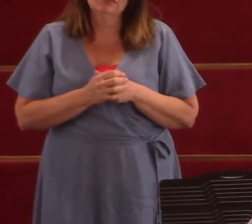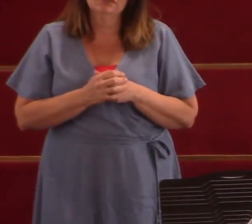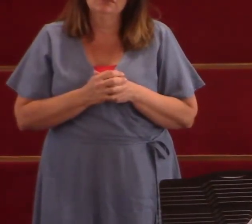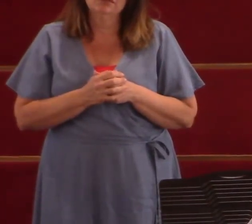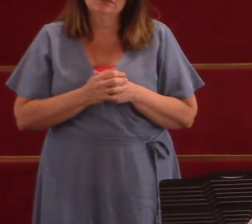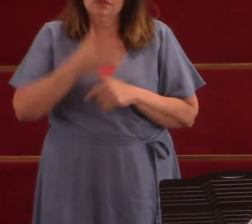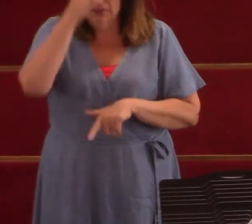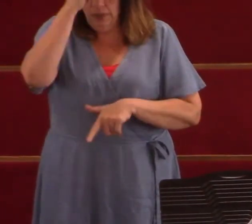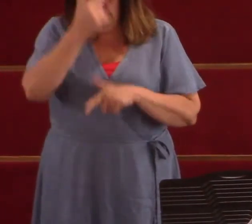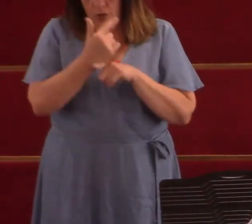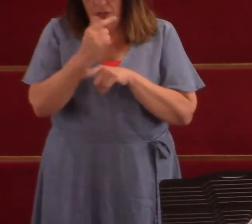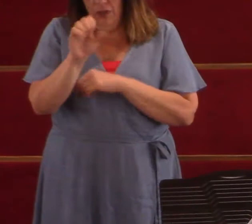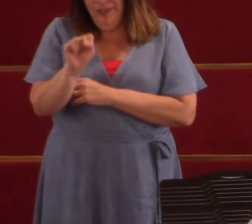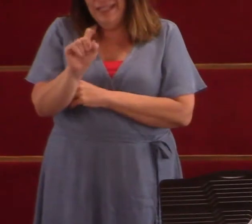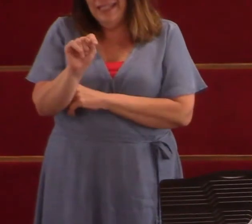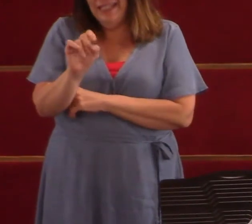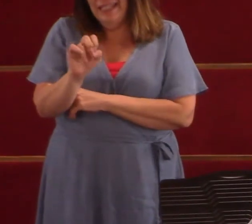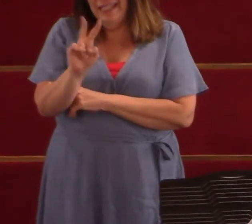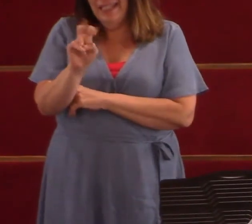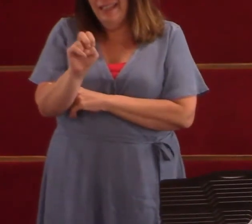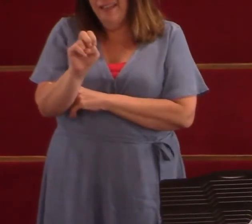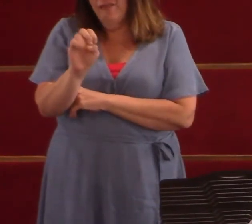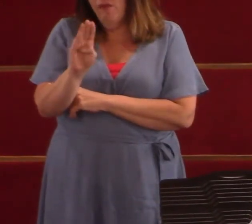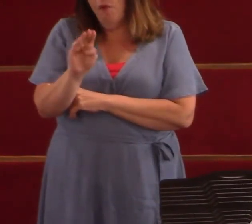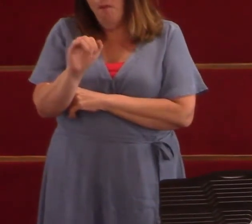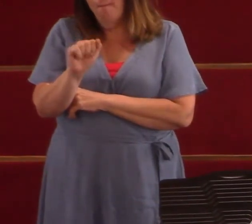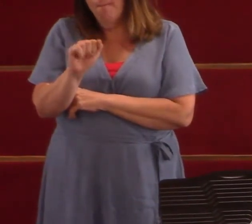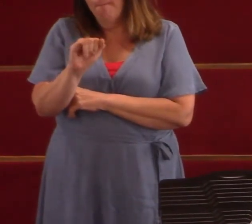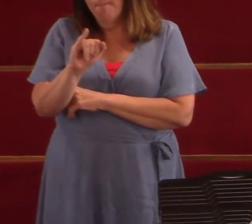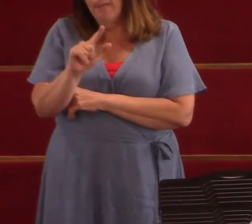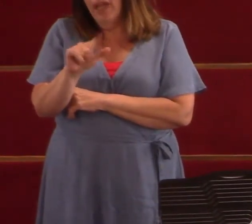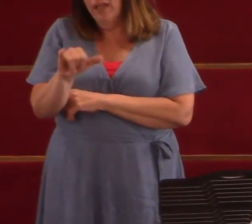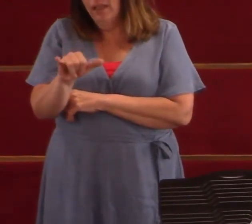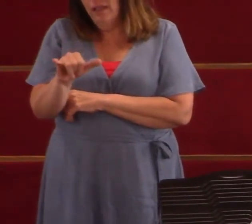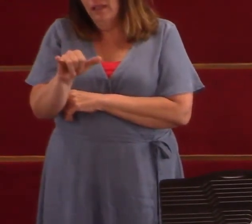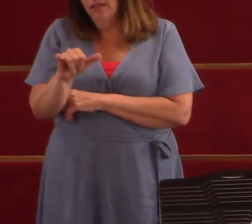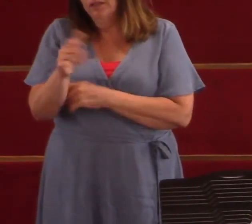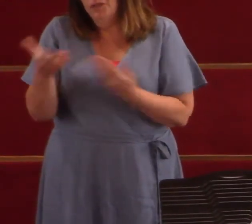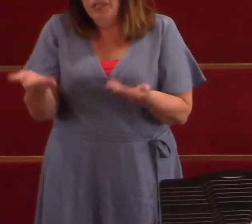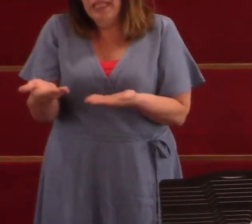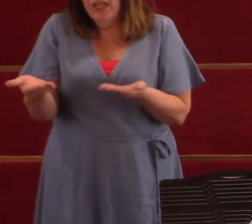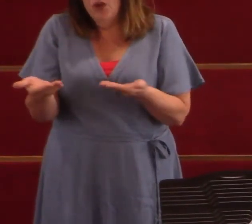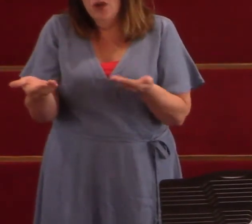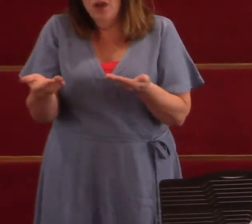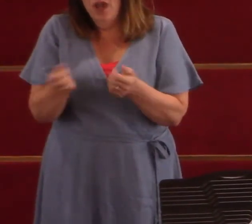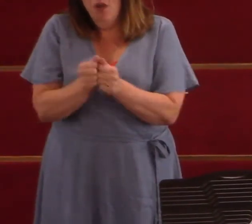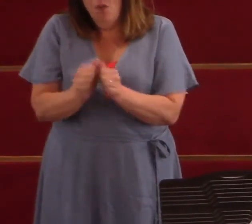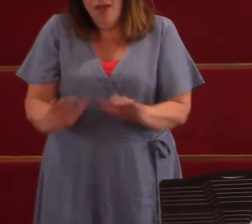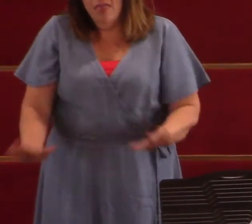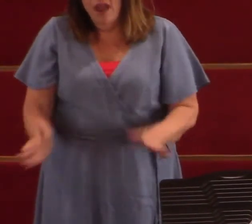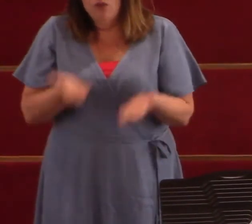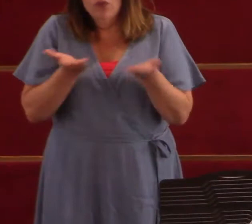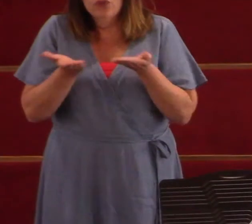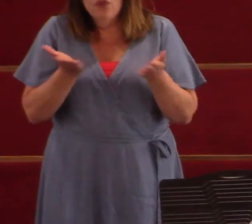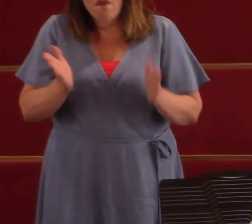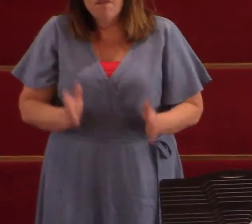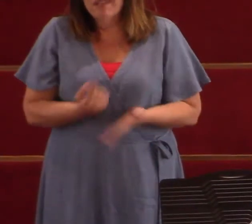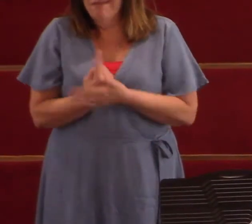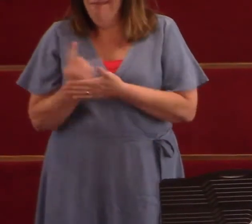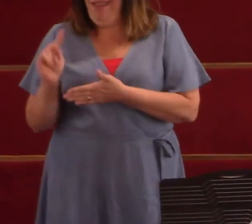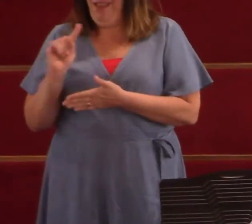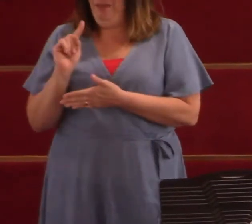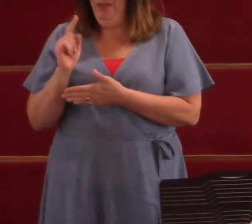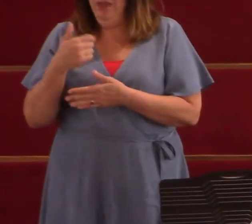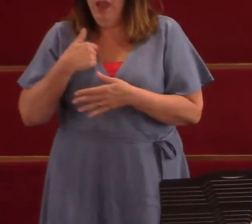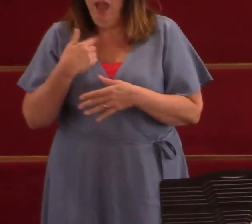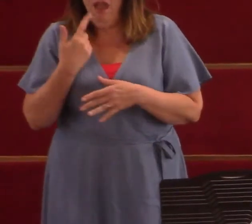Brother Steve Bailey was here last week, and the first week that we were out without service, I made a statement.